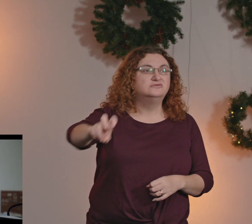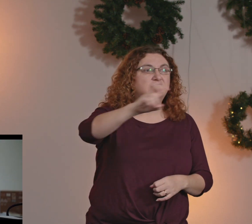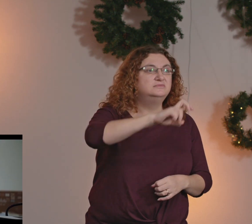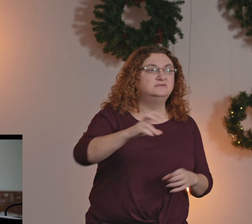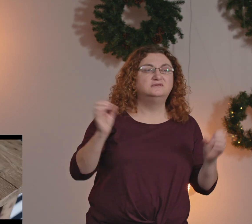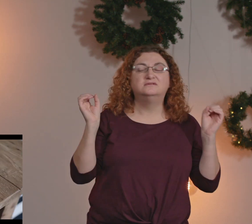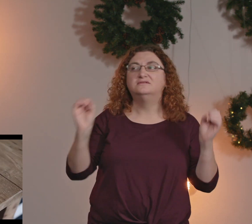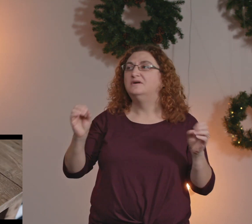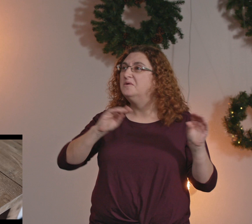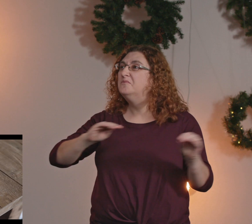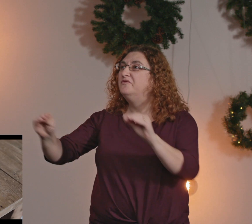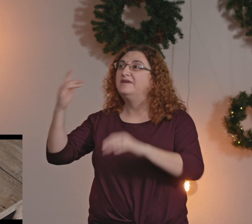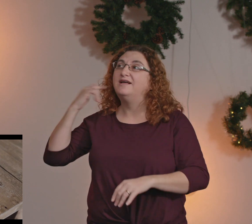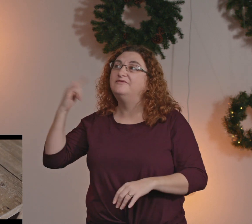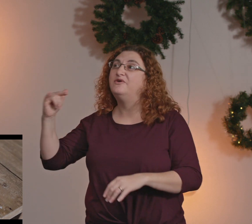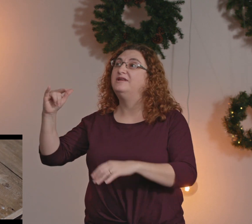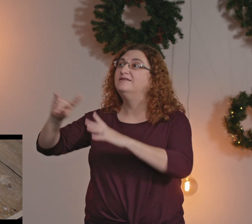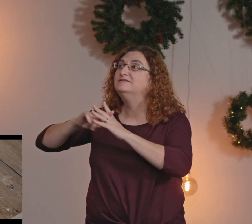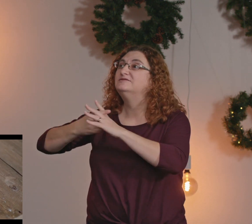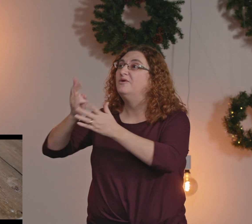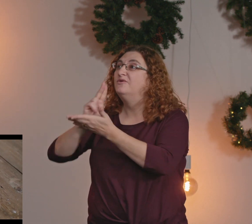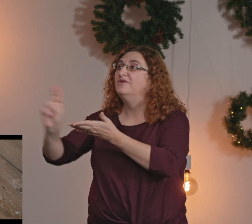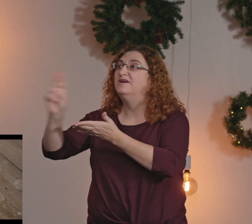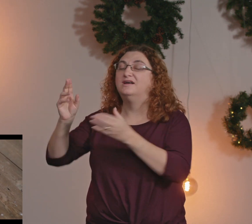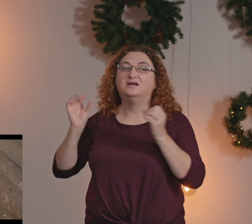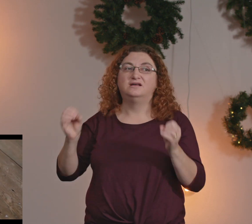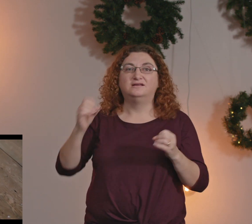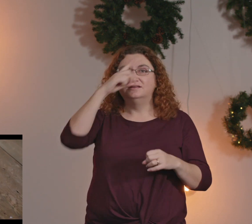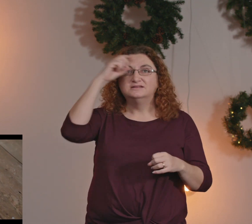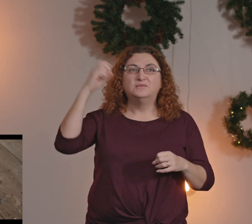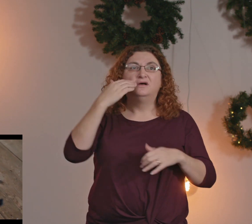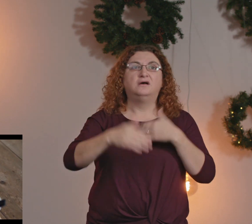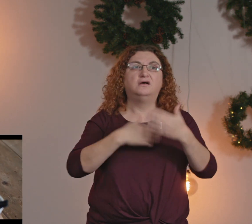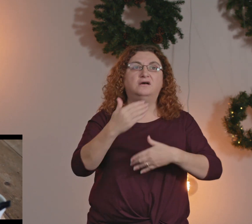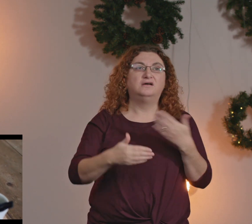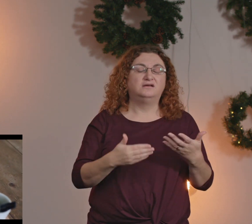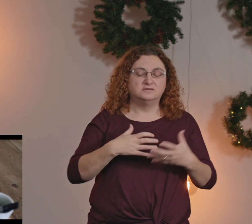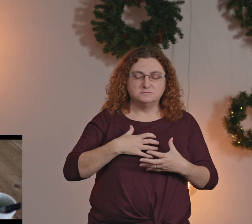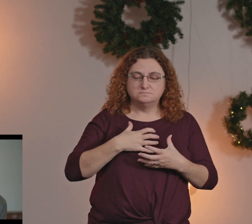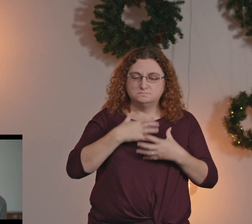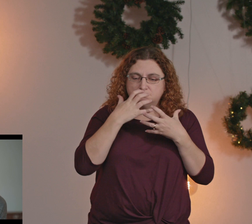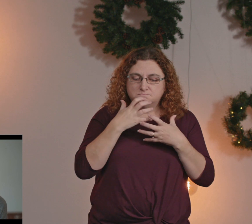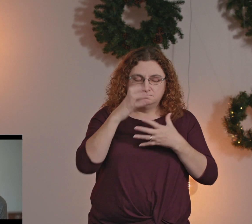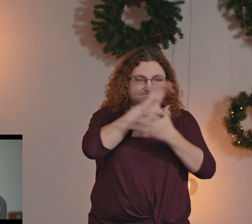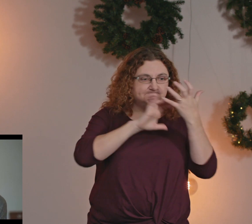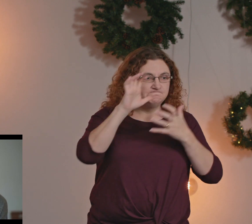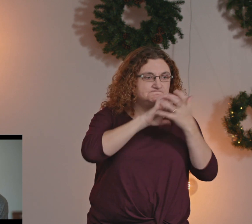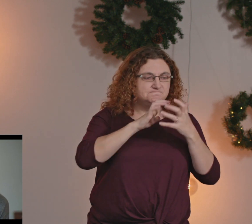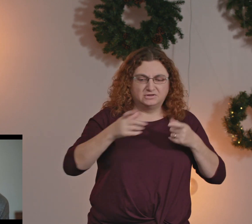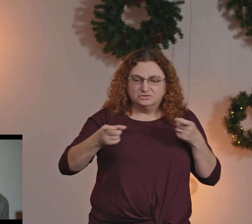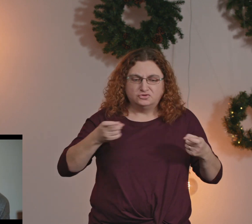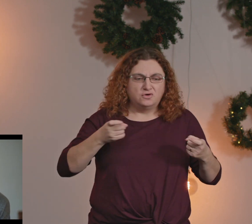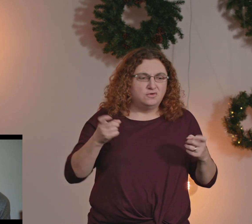to start a whole new chapter at university. As the summer months progressed, I found myself angry, confused, and grappling for some sense of control